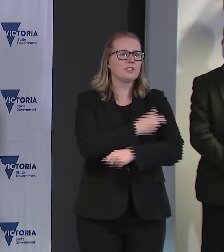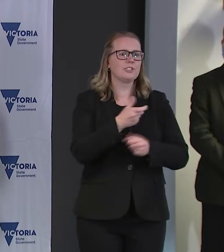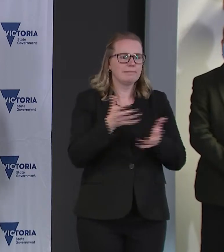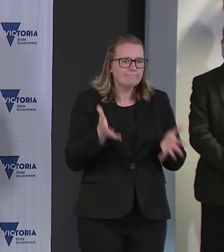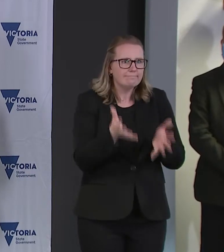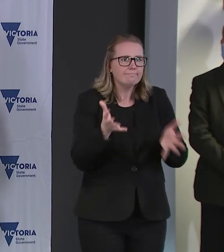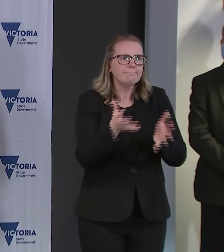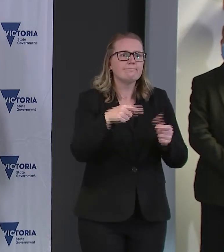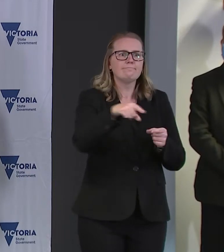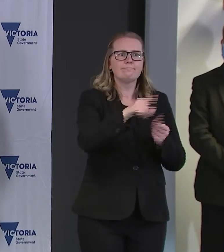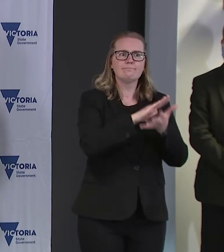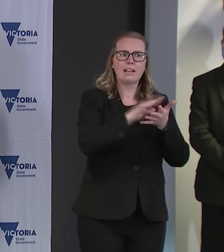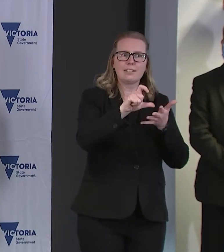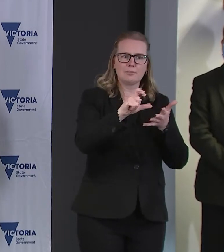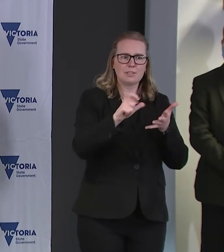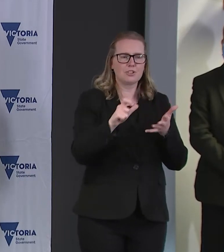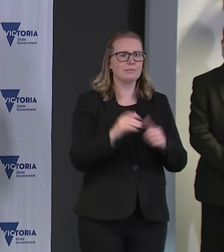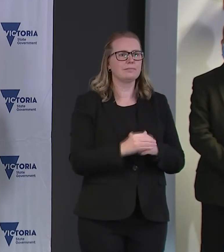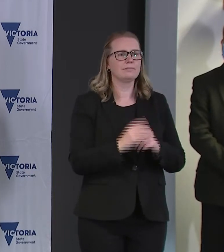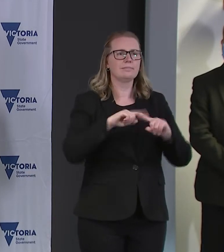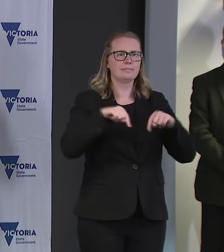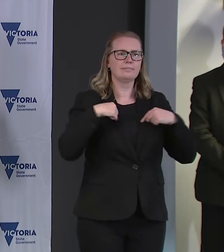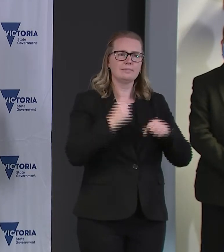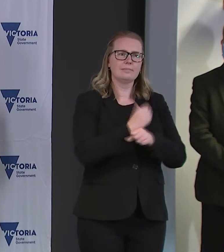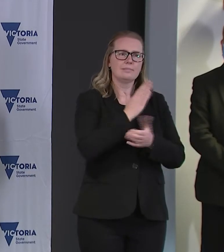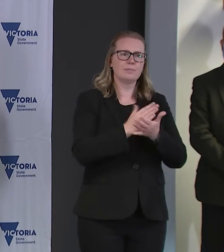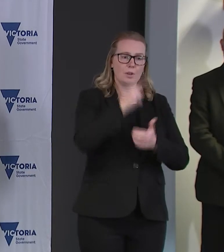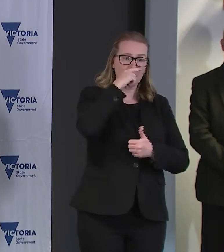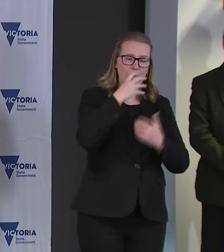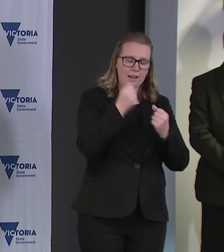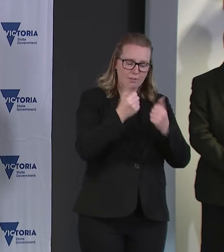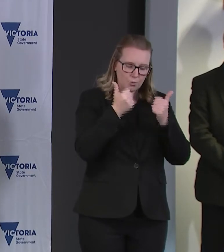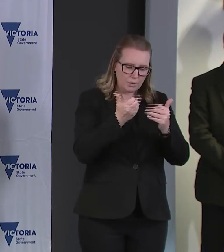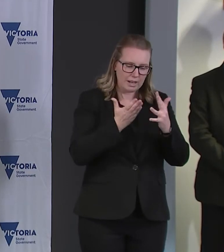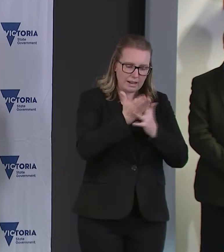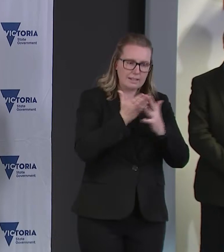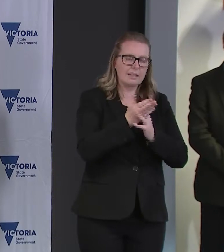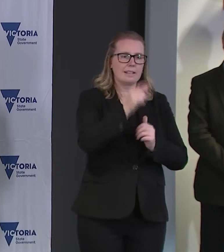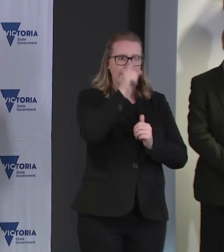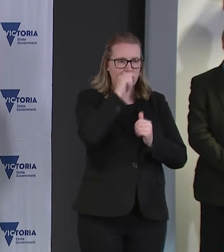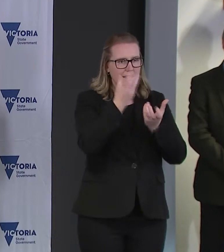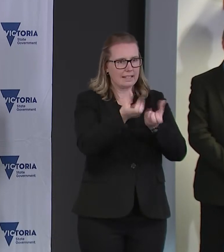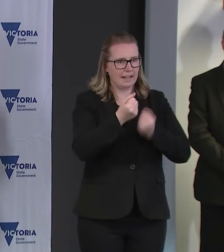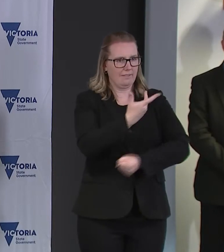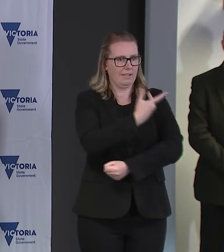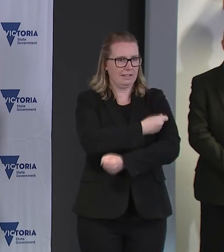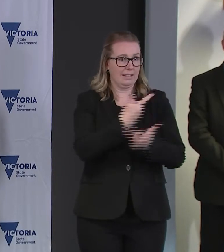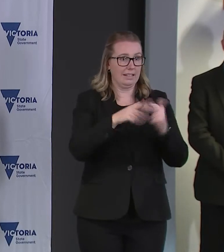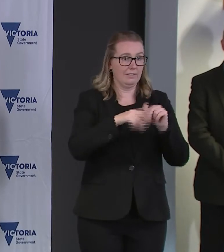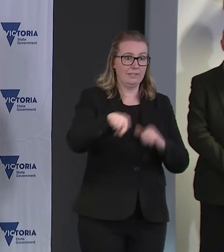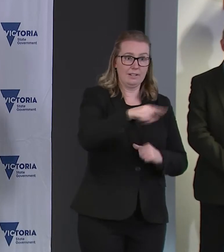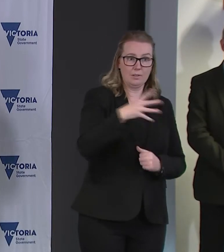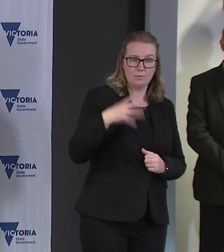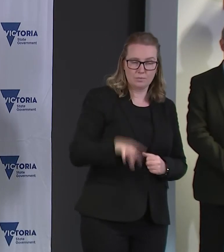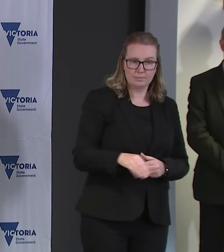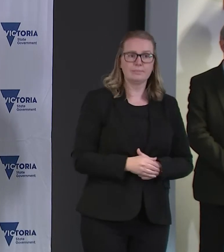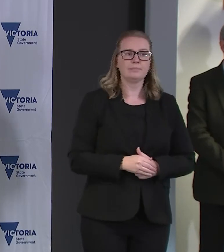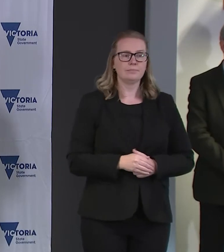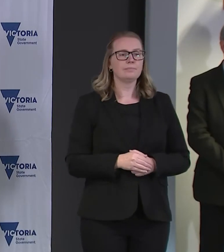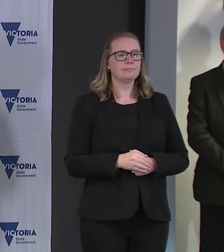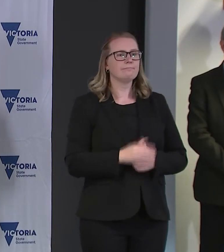place around the public housing estates to make sure that we give people really good access to vaccination. It's a So really